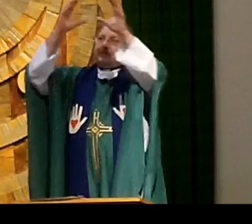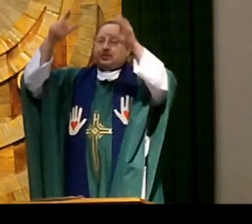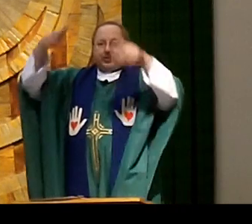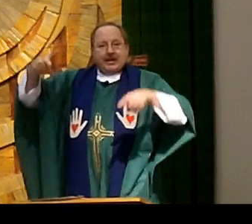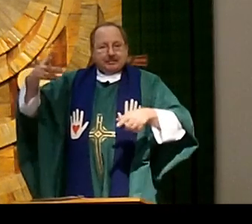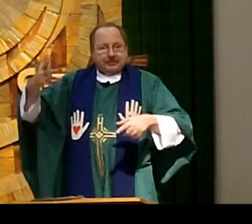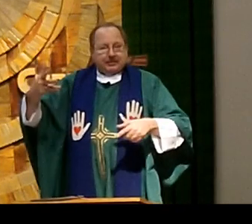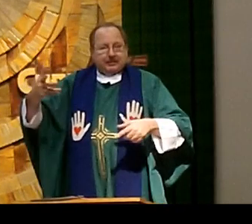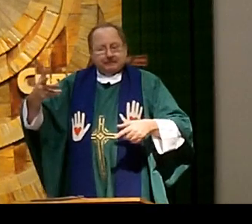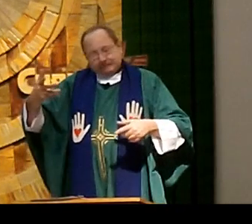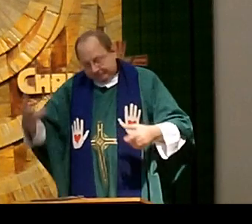and dreams.